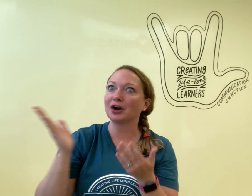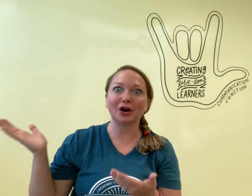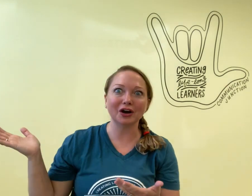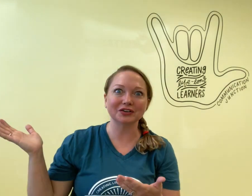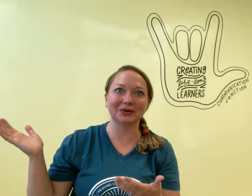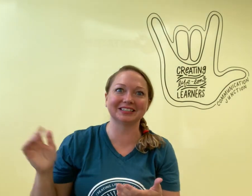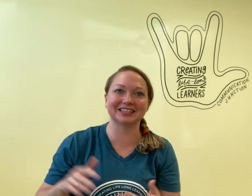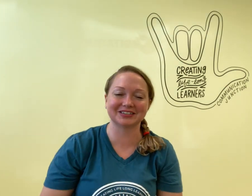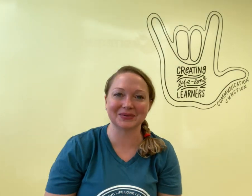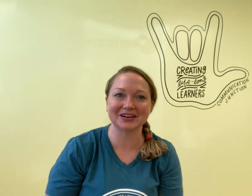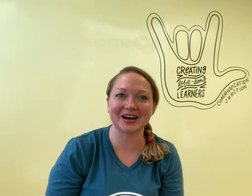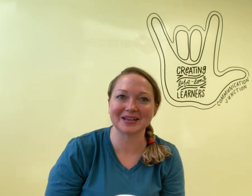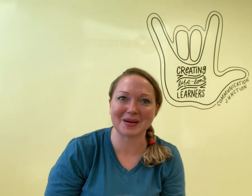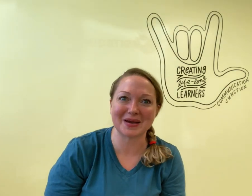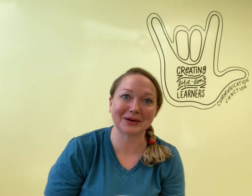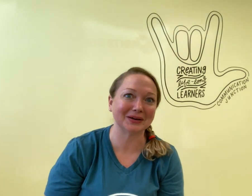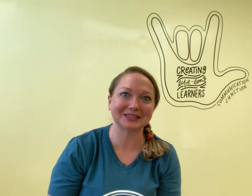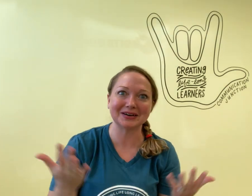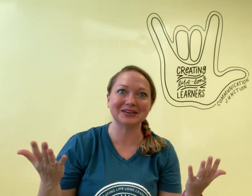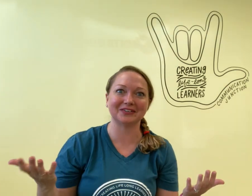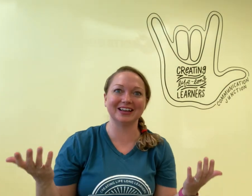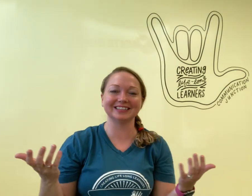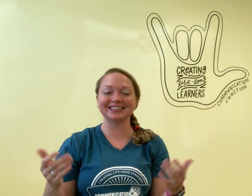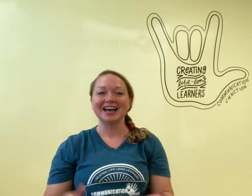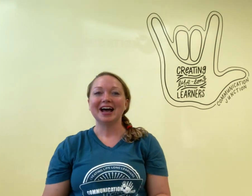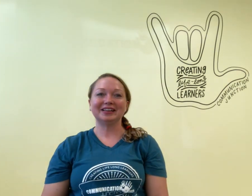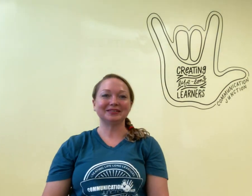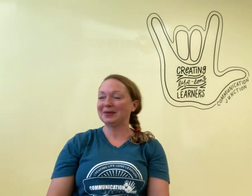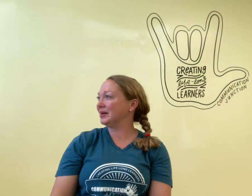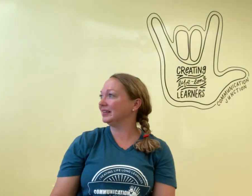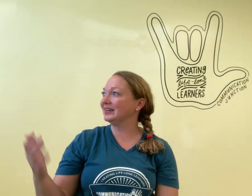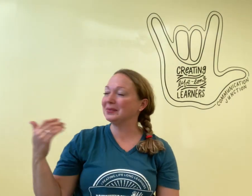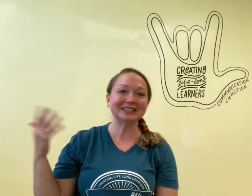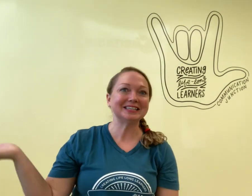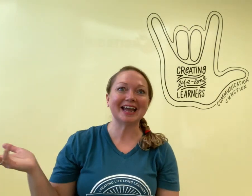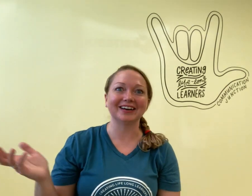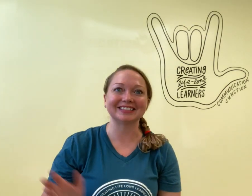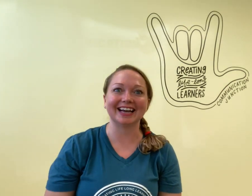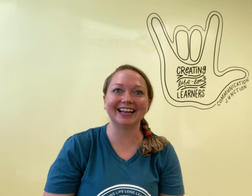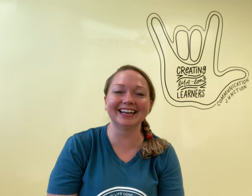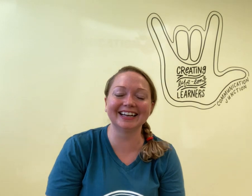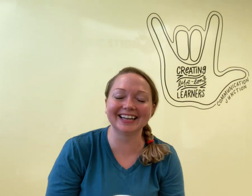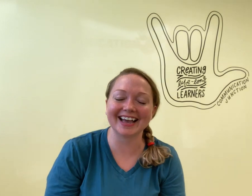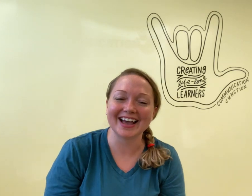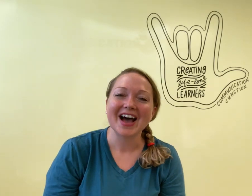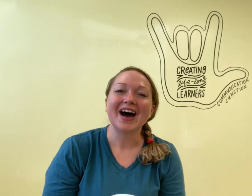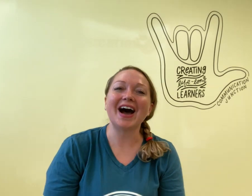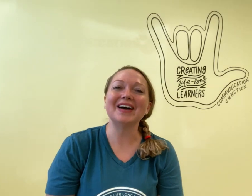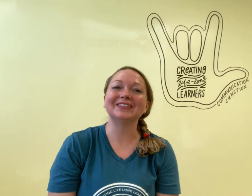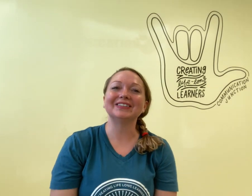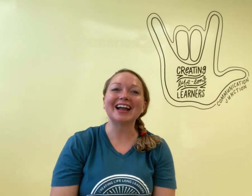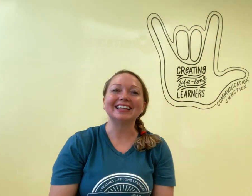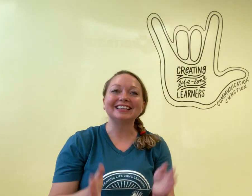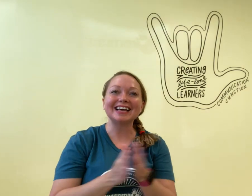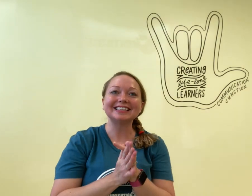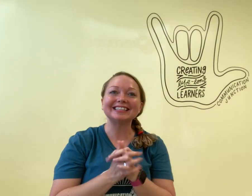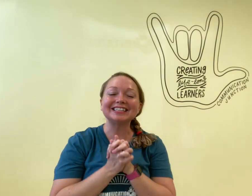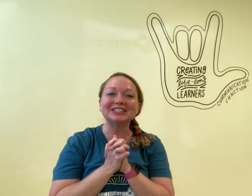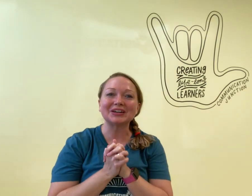car noises going on in my background. Sorry, friends. It's apparently a busy day outside. All right, let's get started